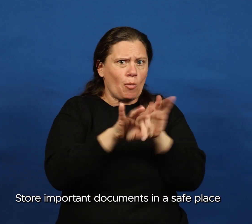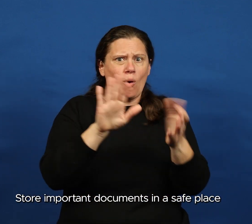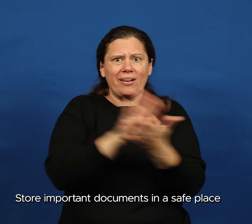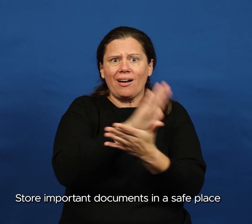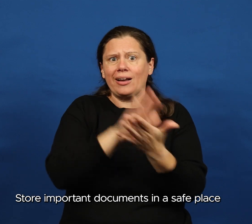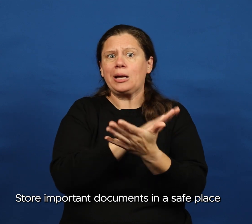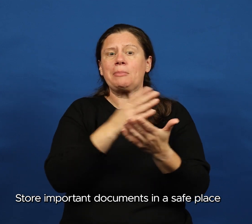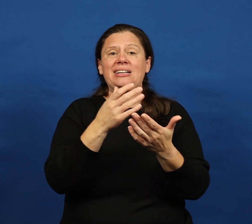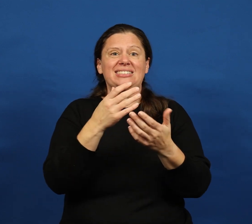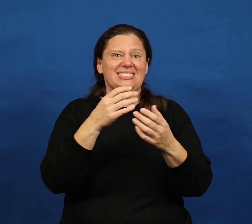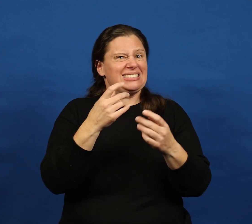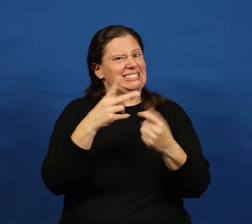place.